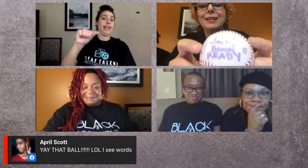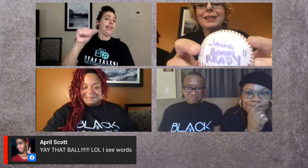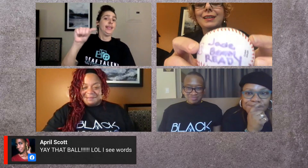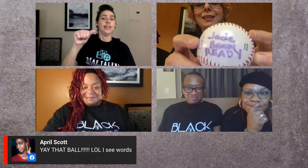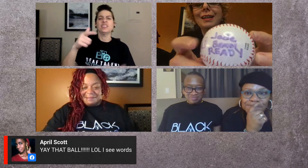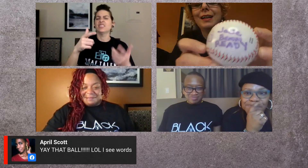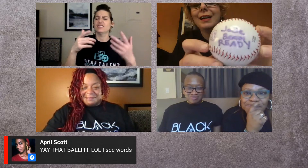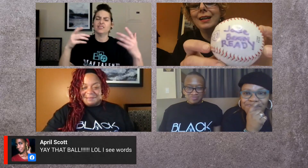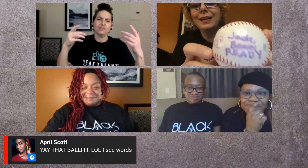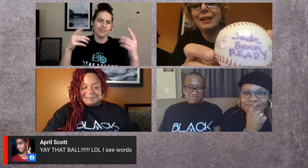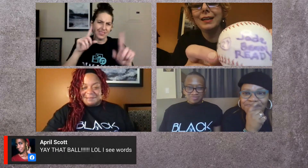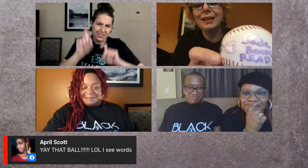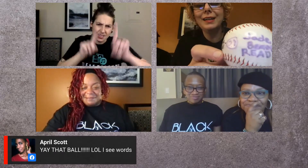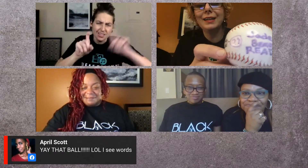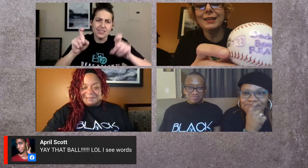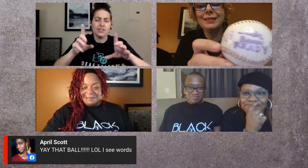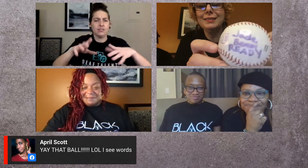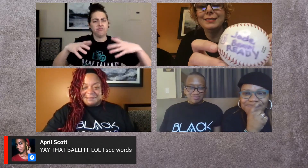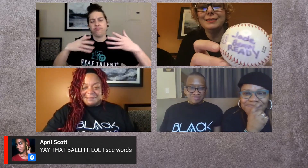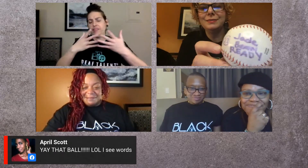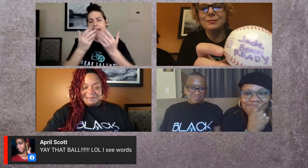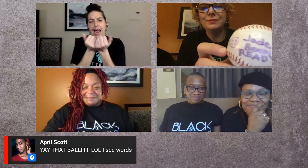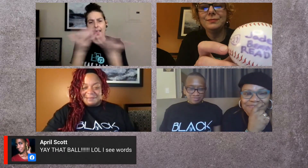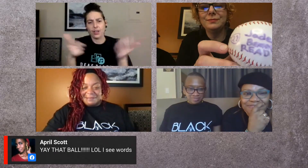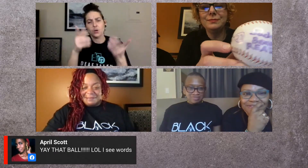we're open to any Q&A.